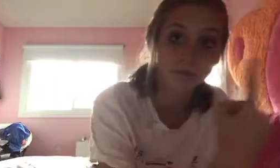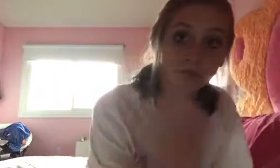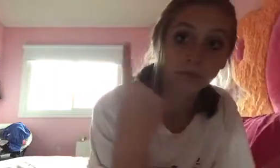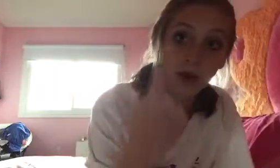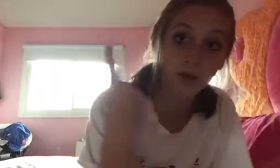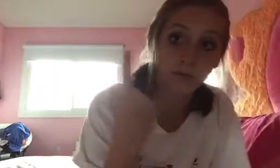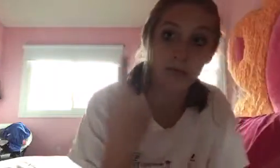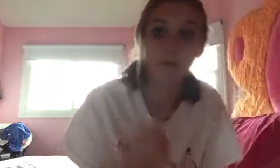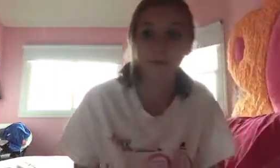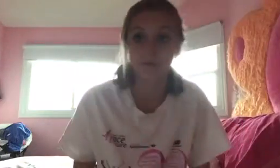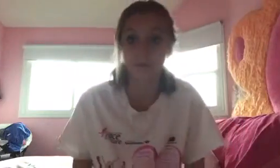only